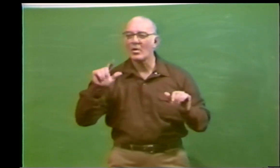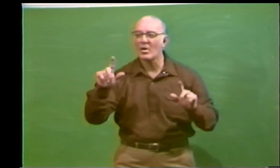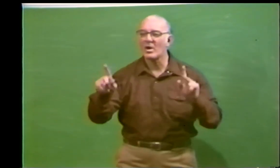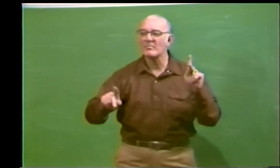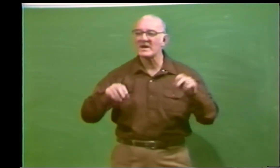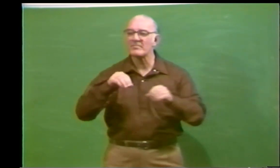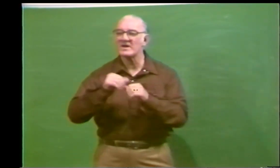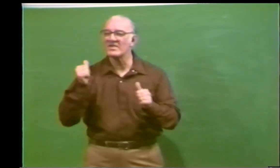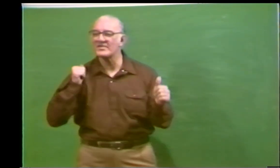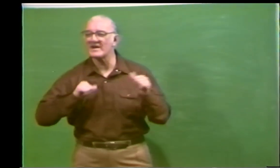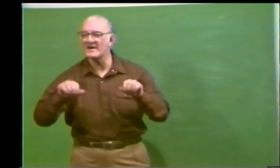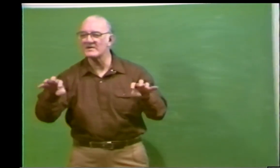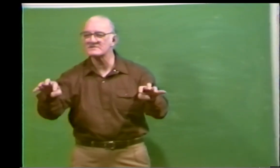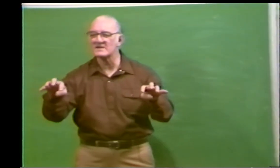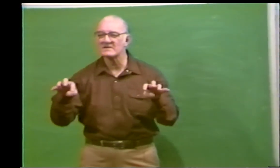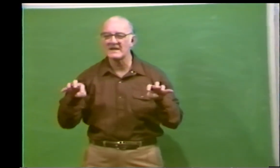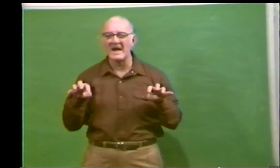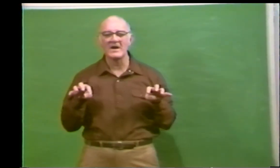All the people in the theater sitting down.